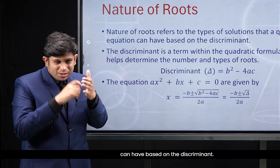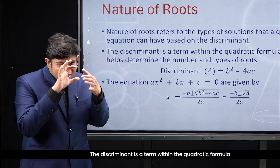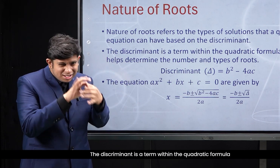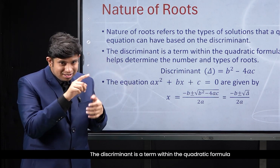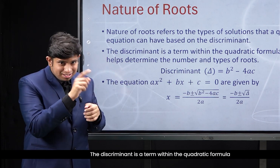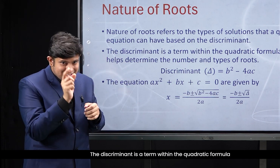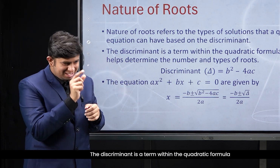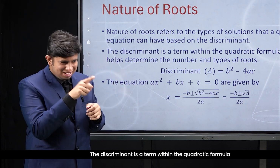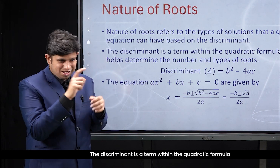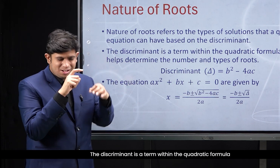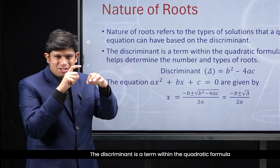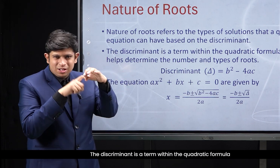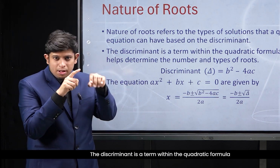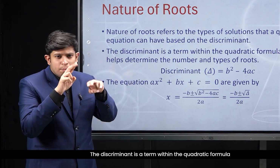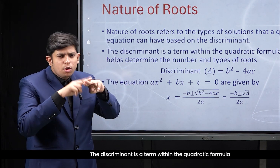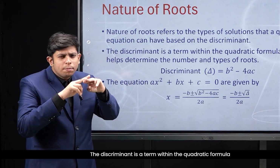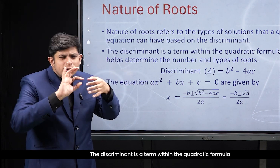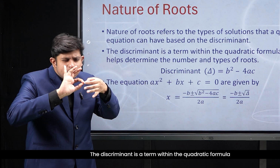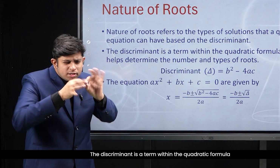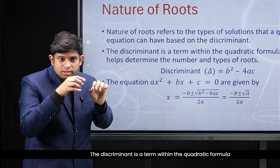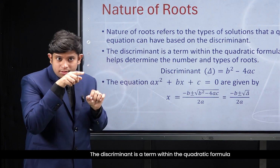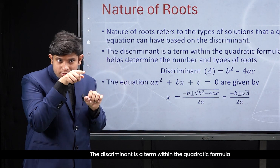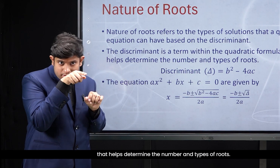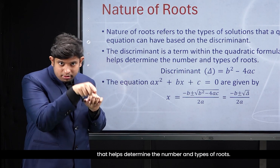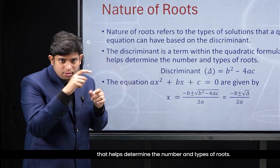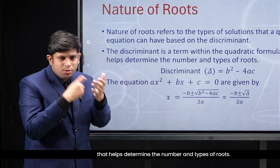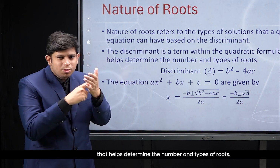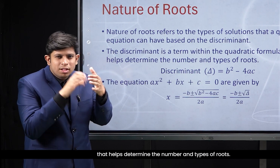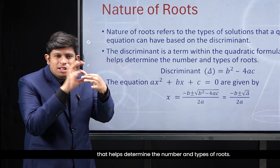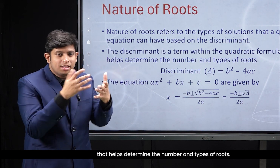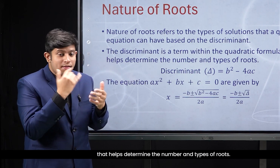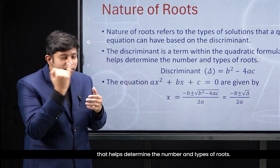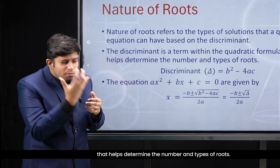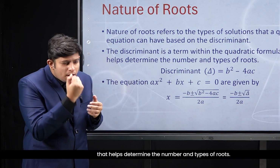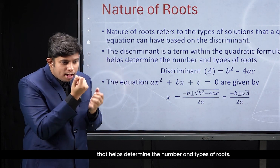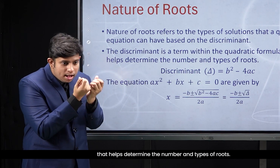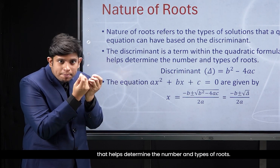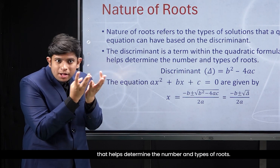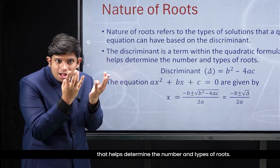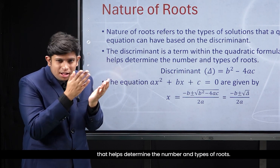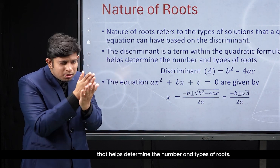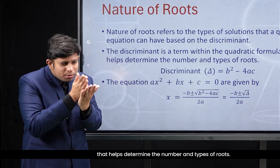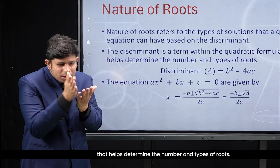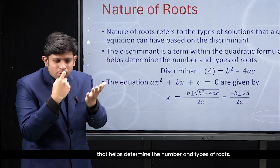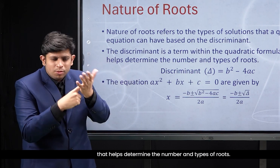The discriminant is a term within the quadratic formula that helps determine the number and types of roots.